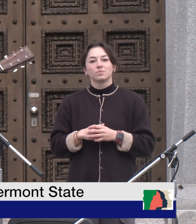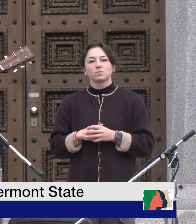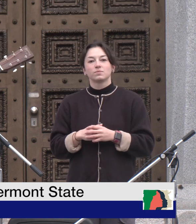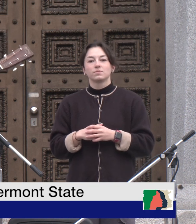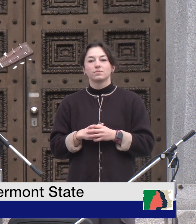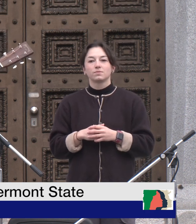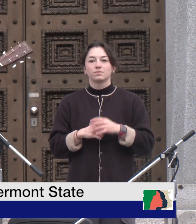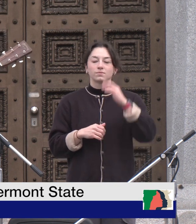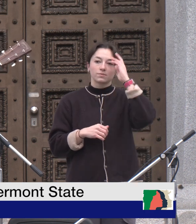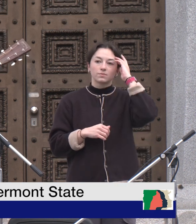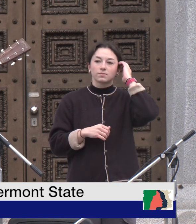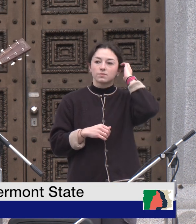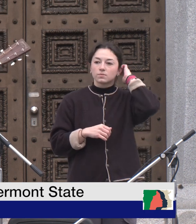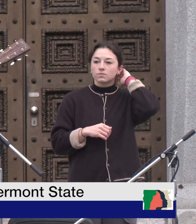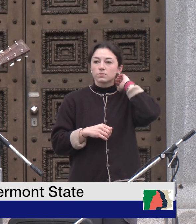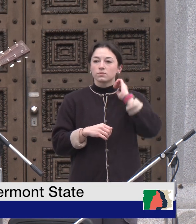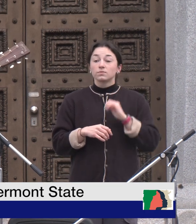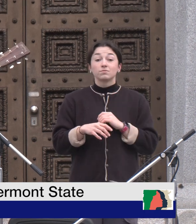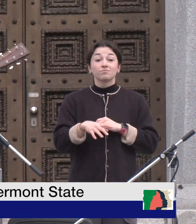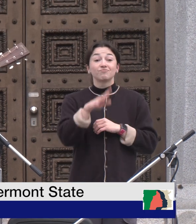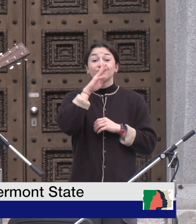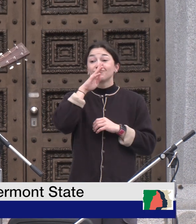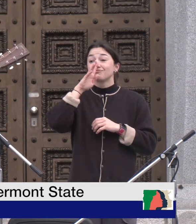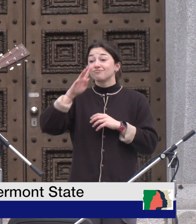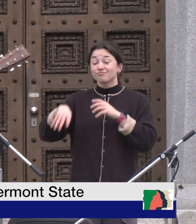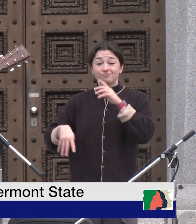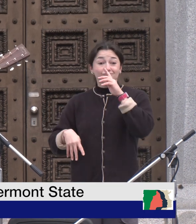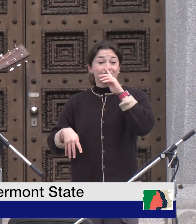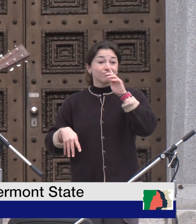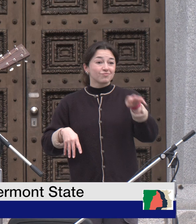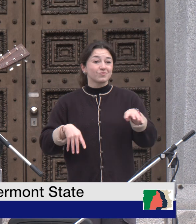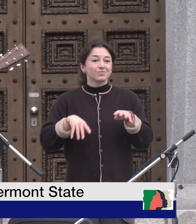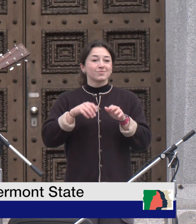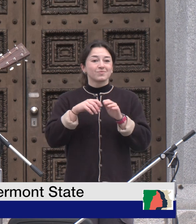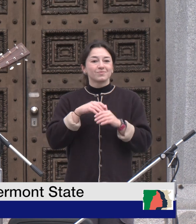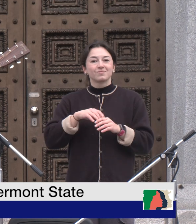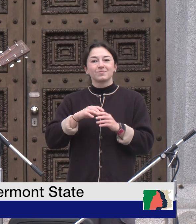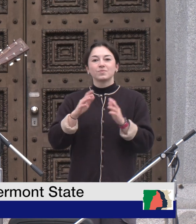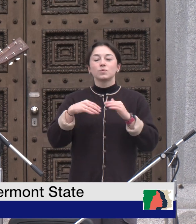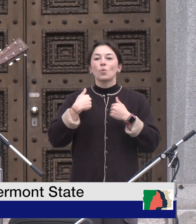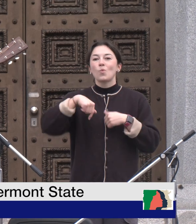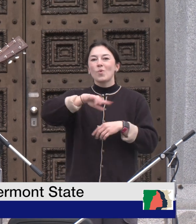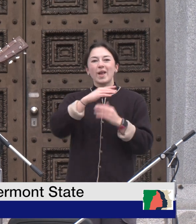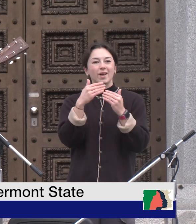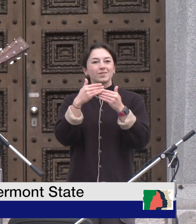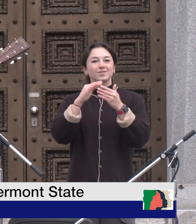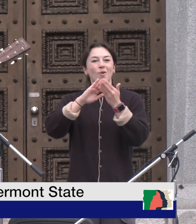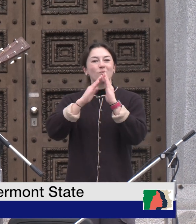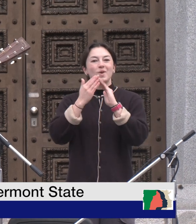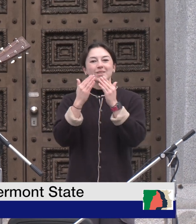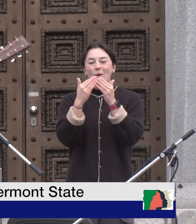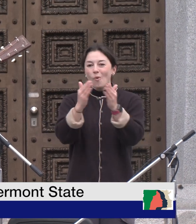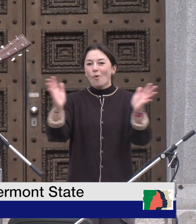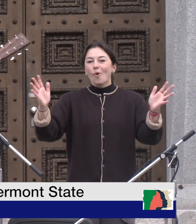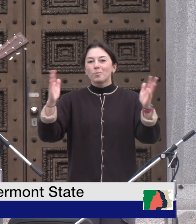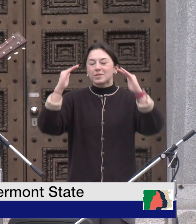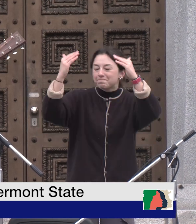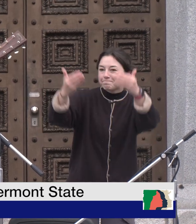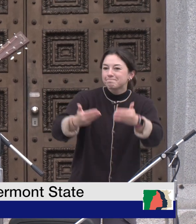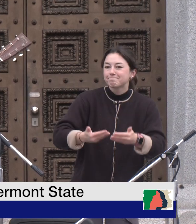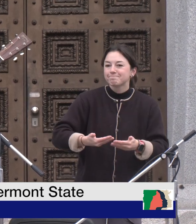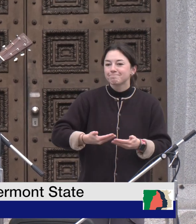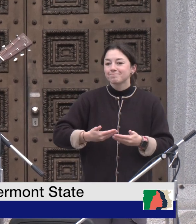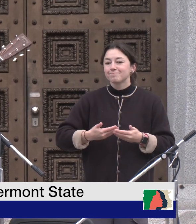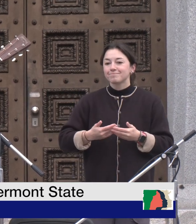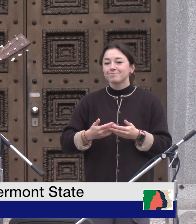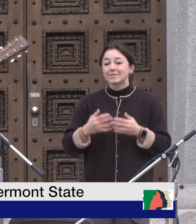that. To everyone who's turned away, we our town. If fear can build a wall,